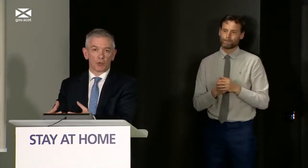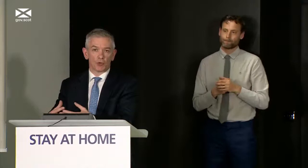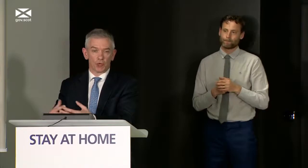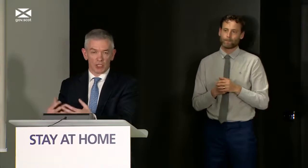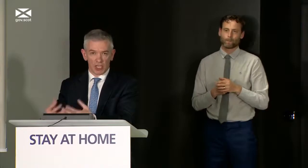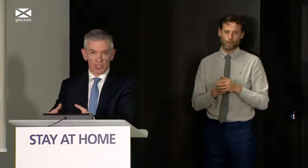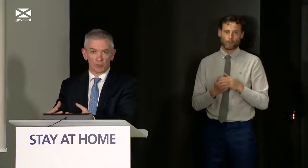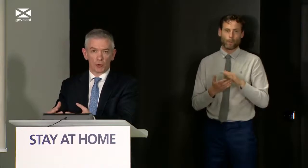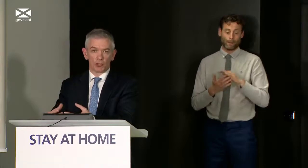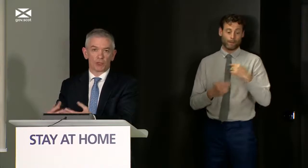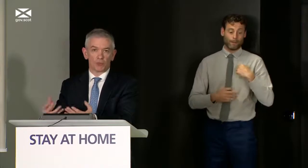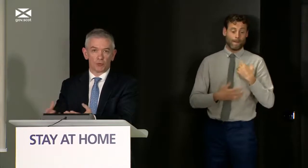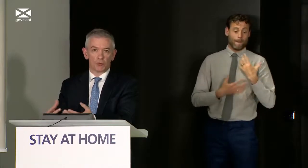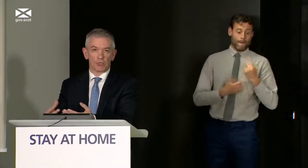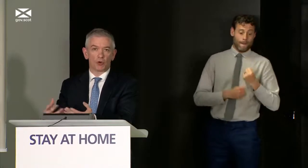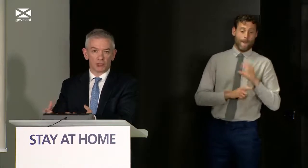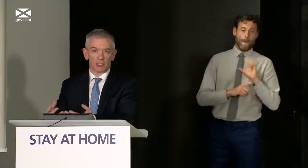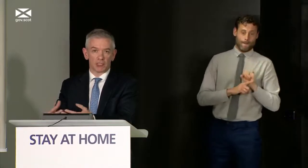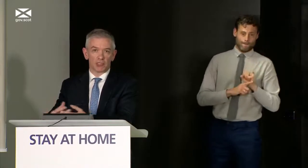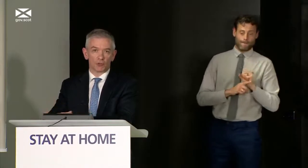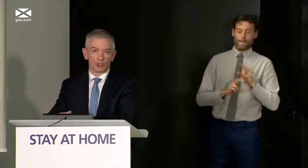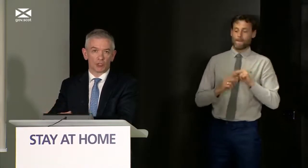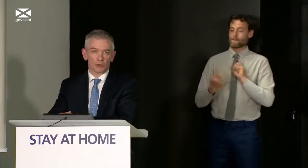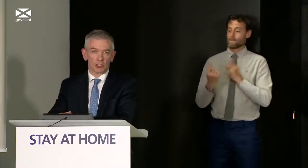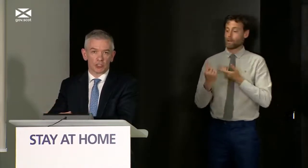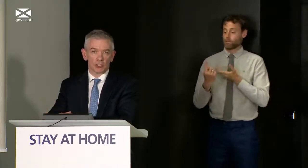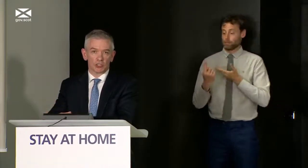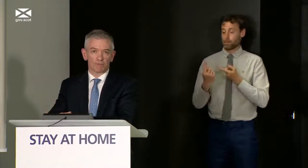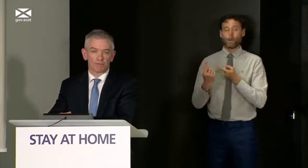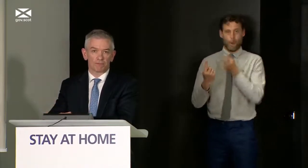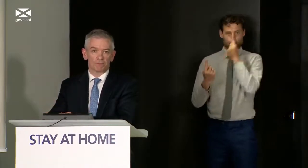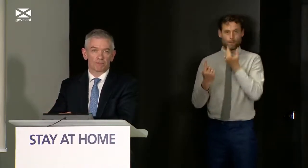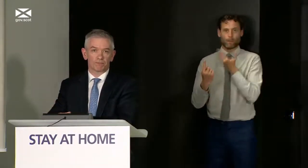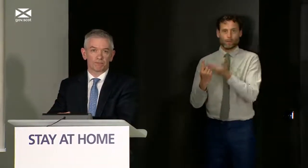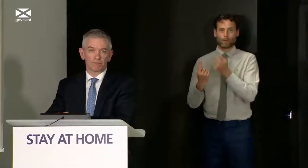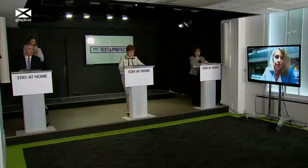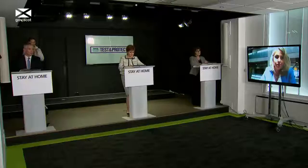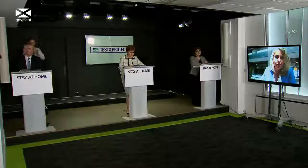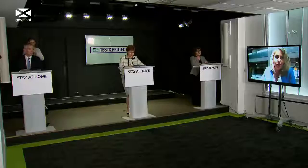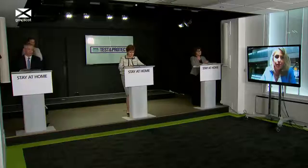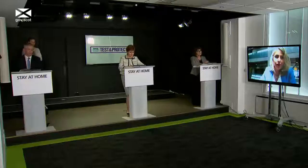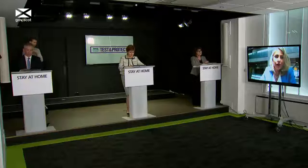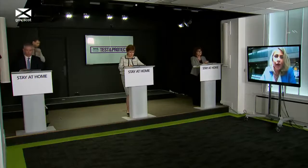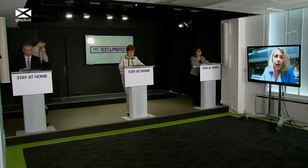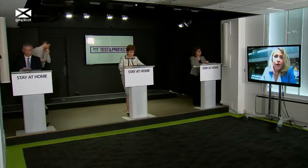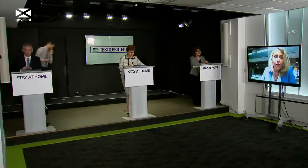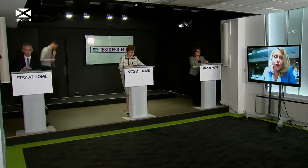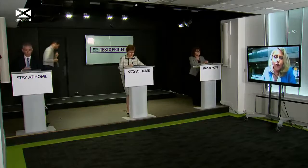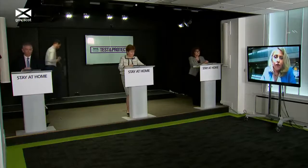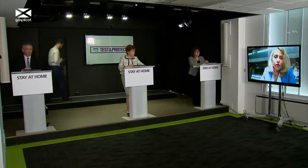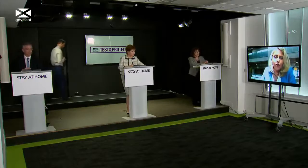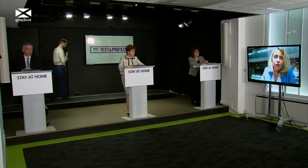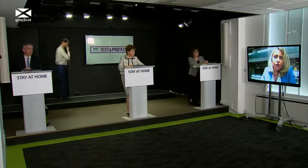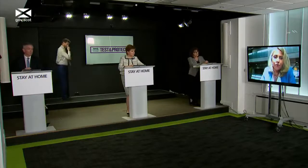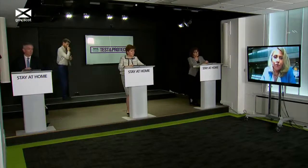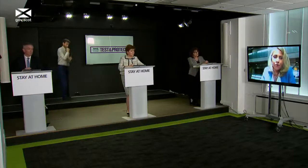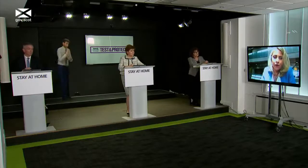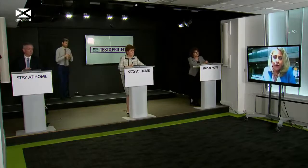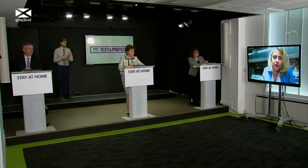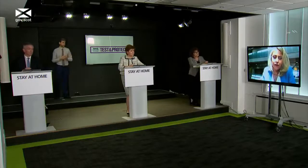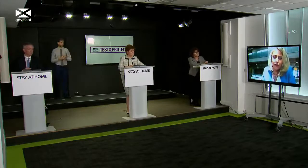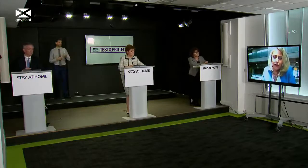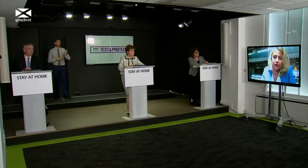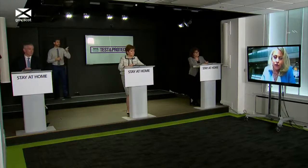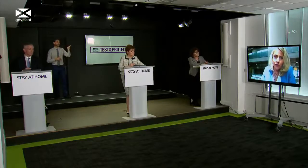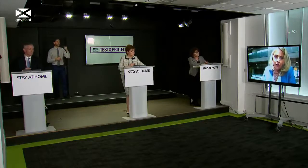virus from someone who has tested positive and you would be contacted in those circumstances. Okay, thanks. Peter McMahon from ITV Border. Can I just come in with one